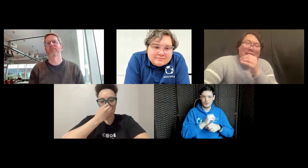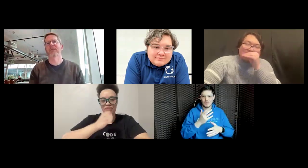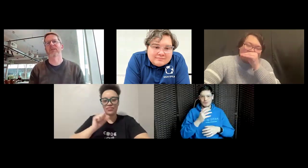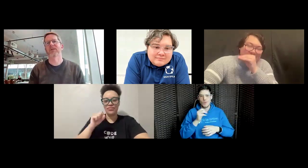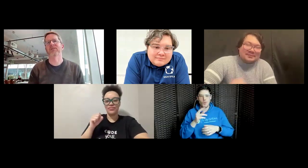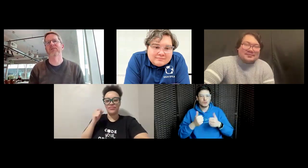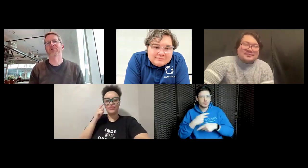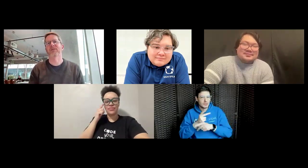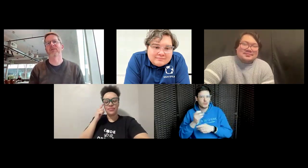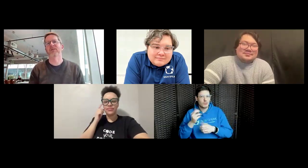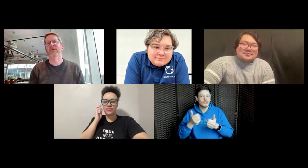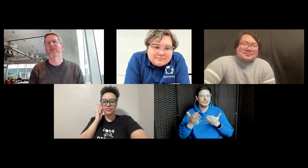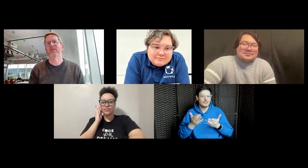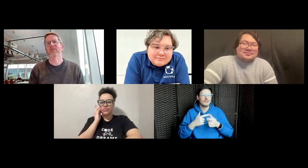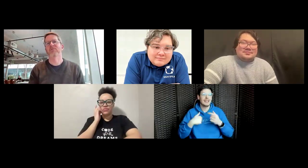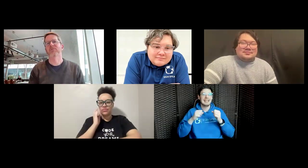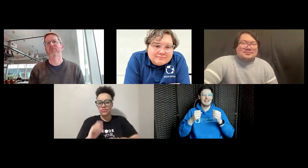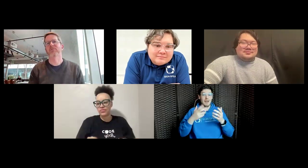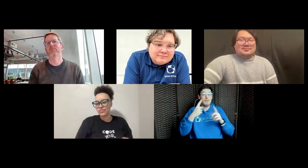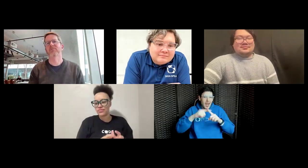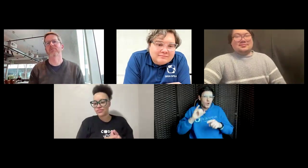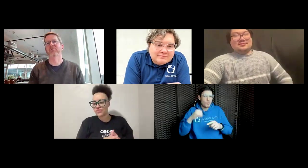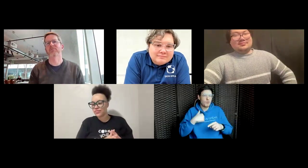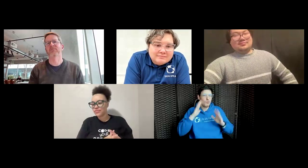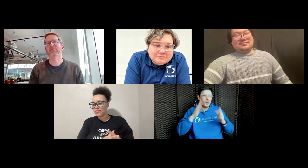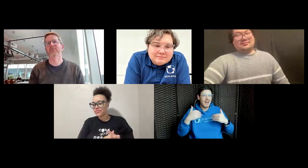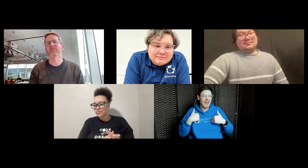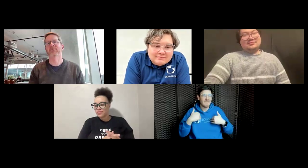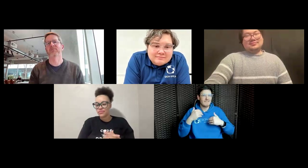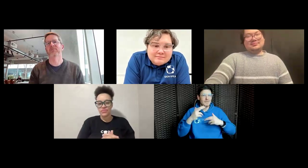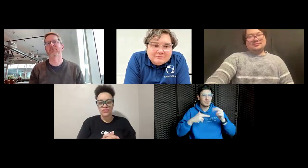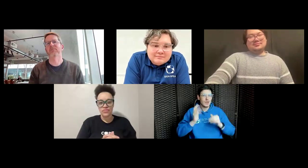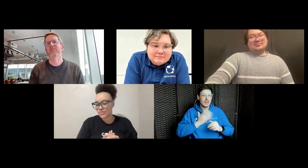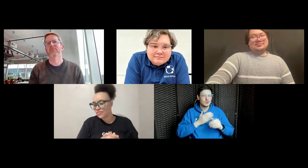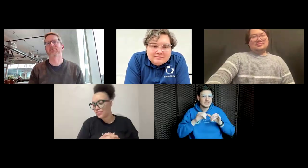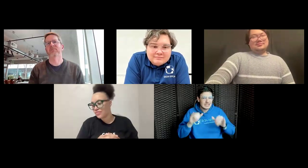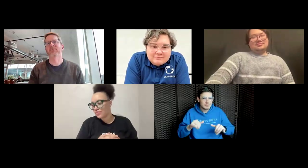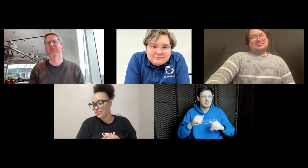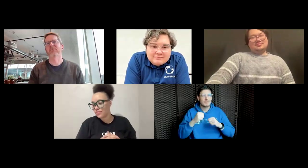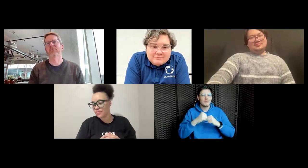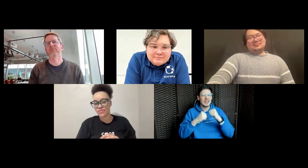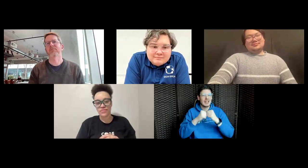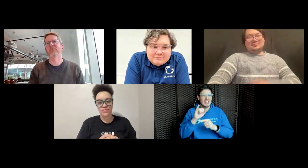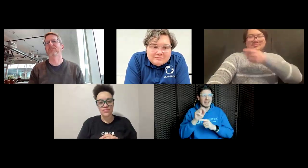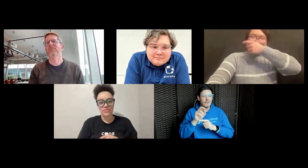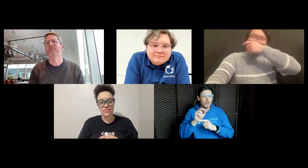out what works, what we're producing. And so we do focus on building our